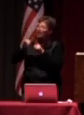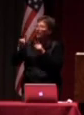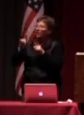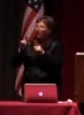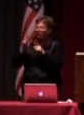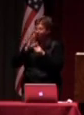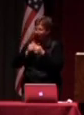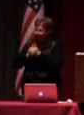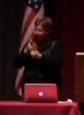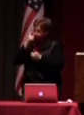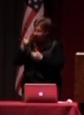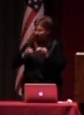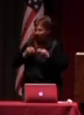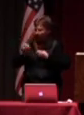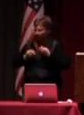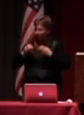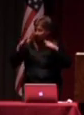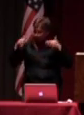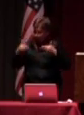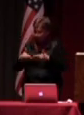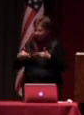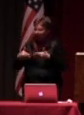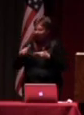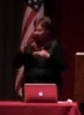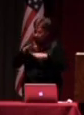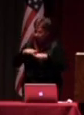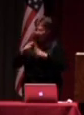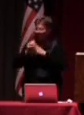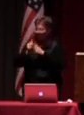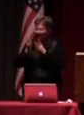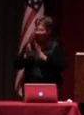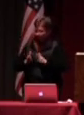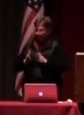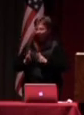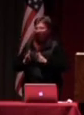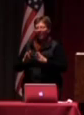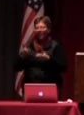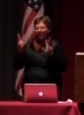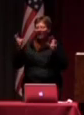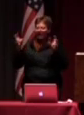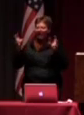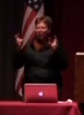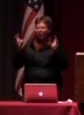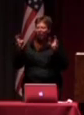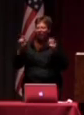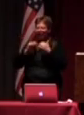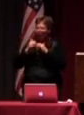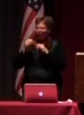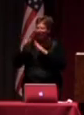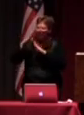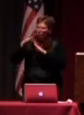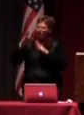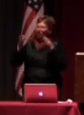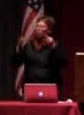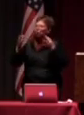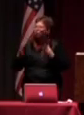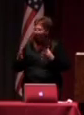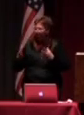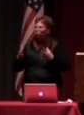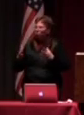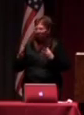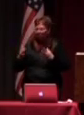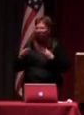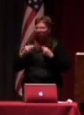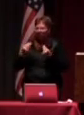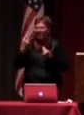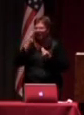emotion focused on the person of the charismatic leader. Let me quote briefly how the chief judge of Napoleon's Court of Appeal justified the